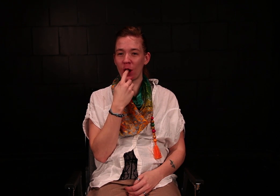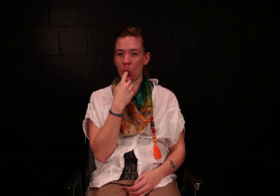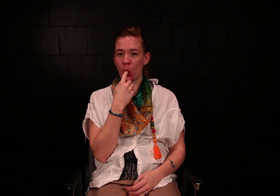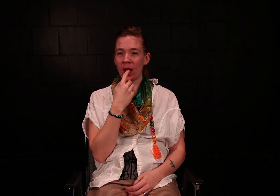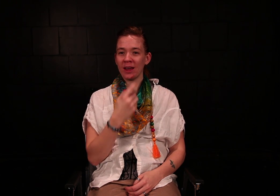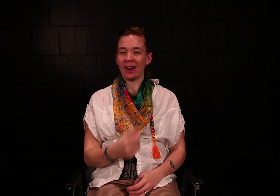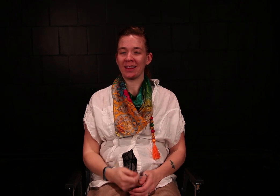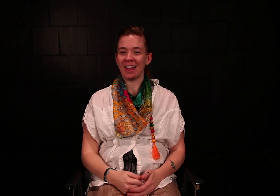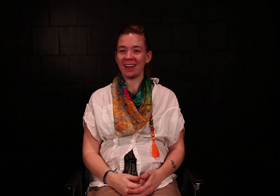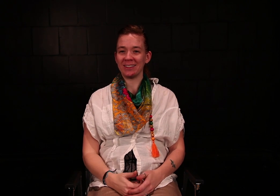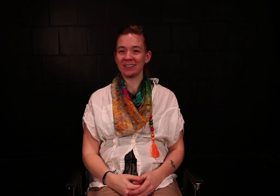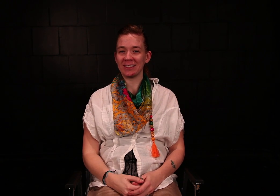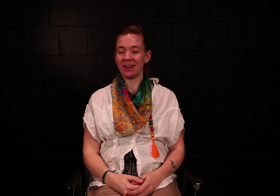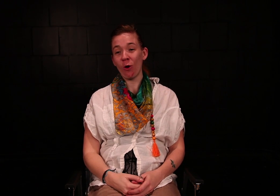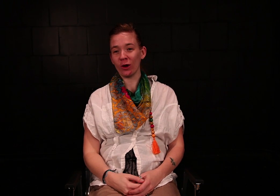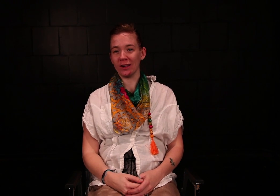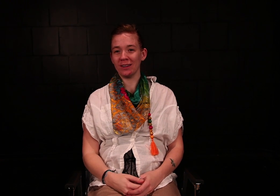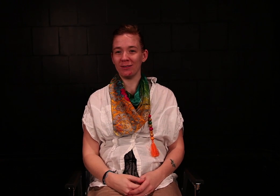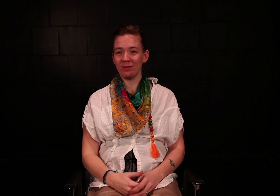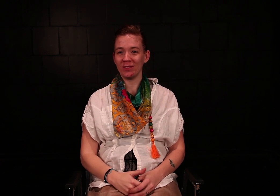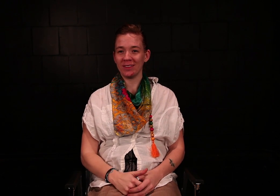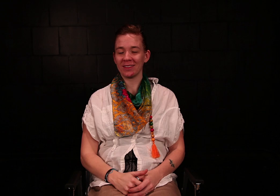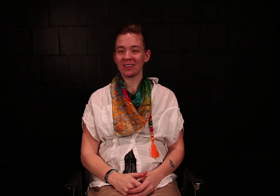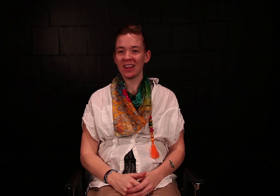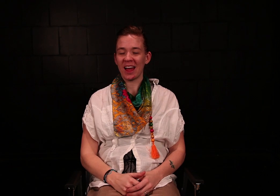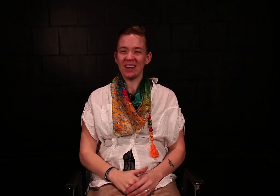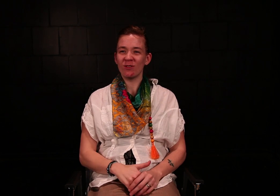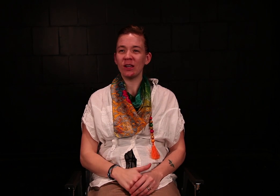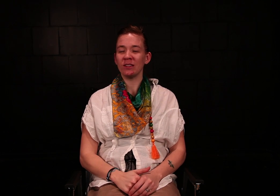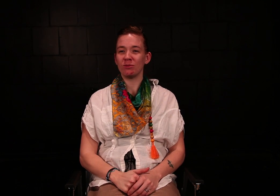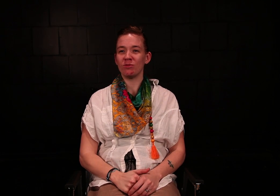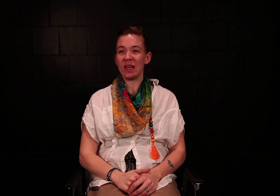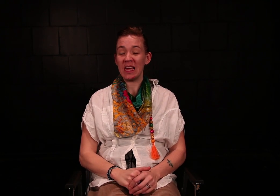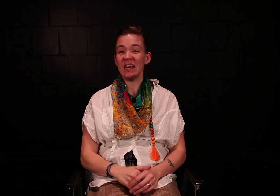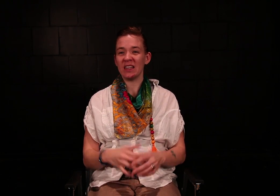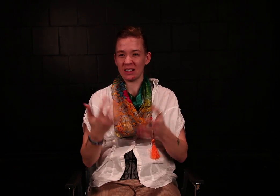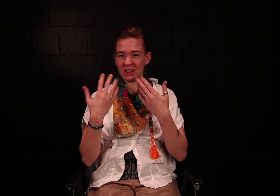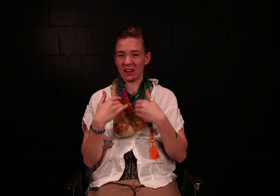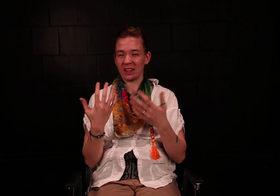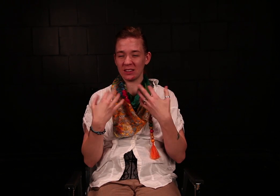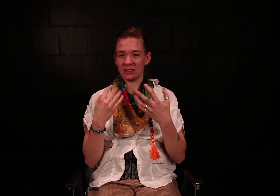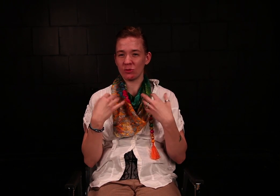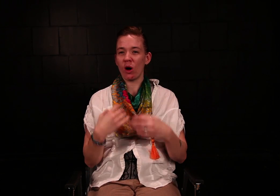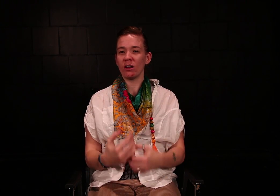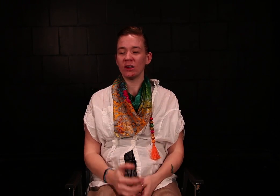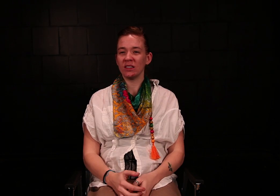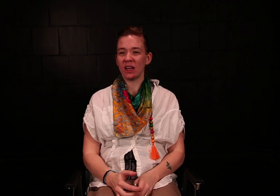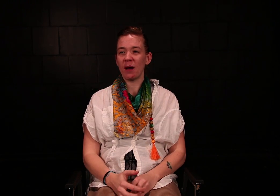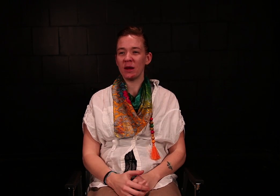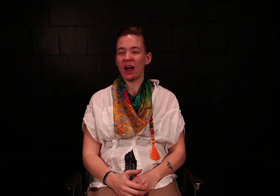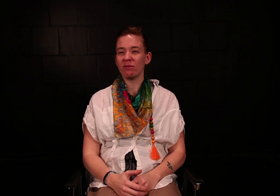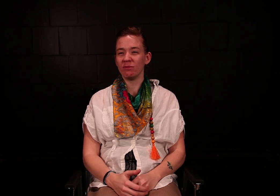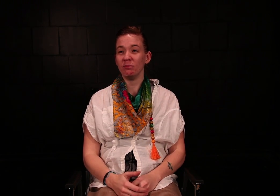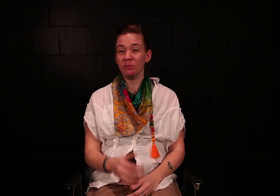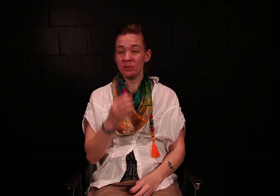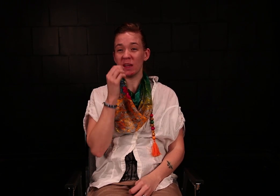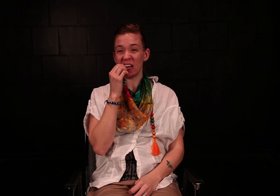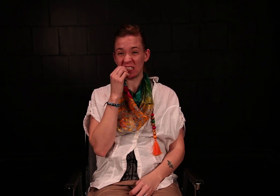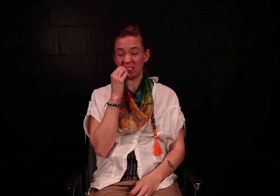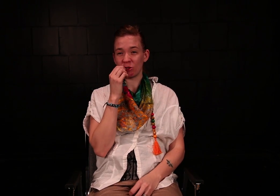it like that, just and hold it. I didn't really eat it, like swallow it. I mean, I've tried